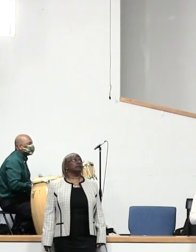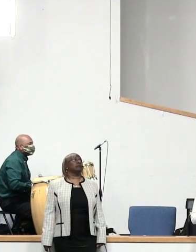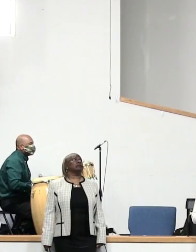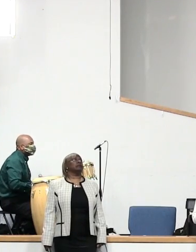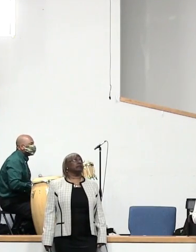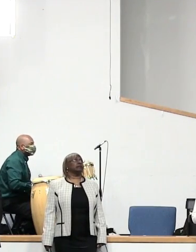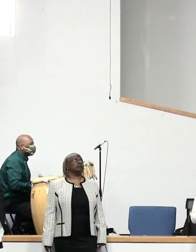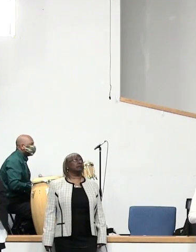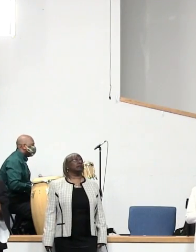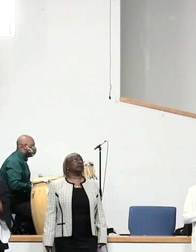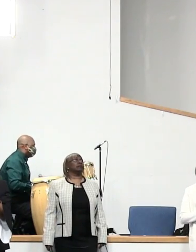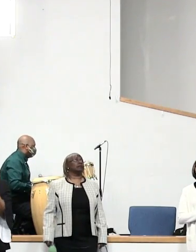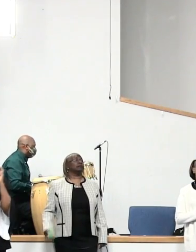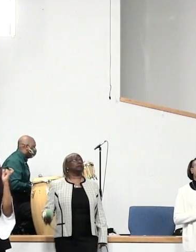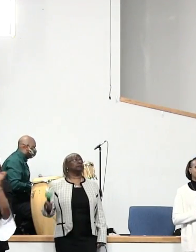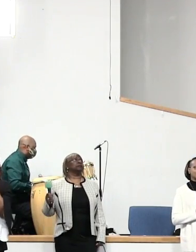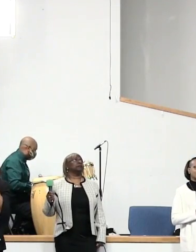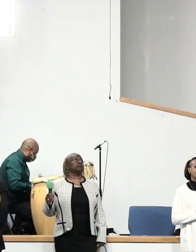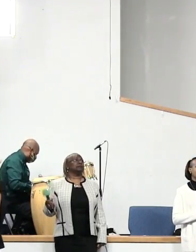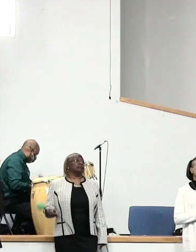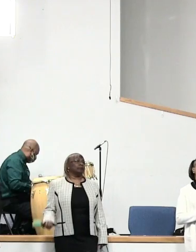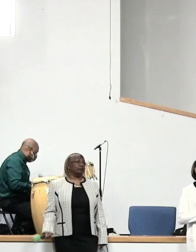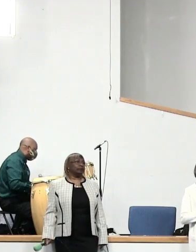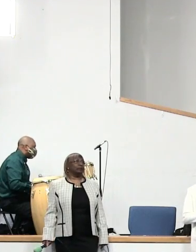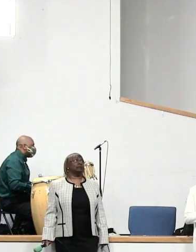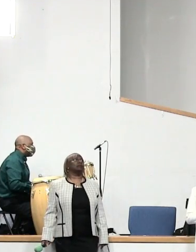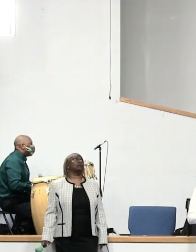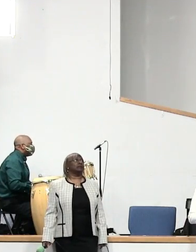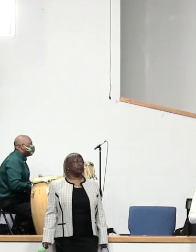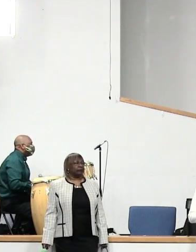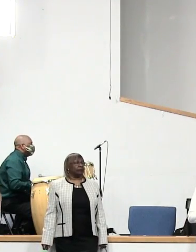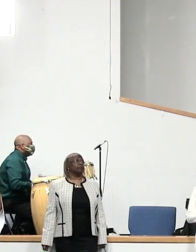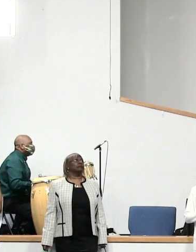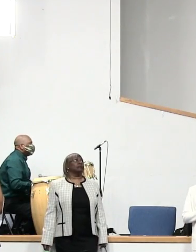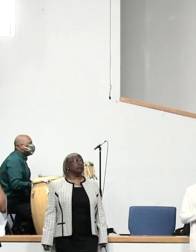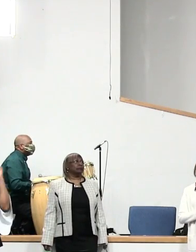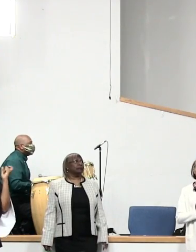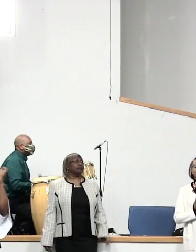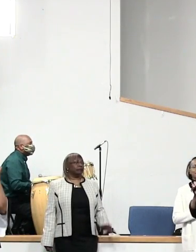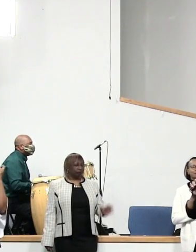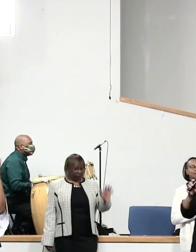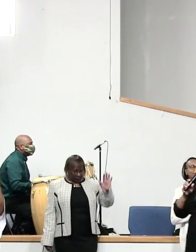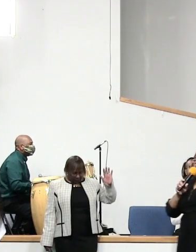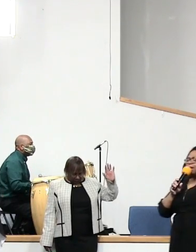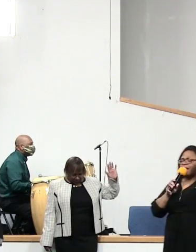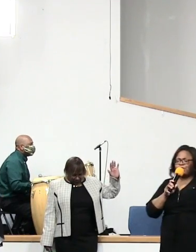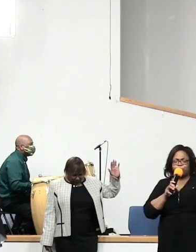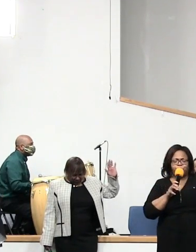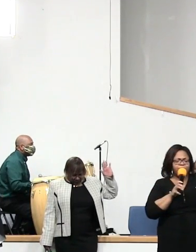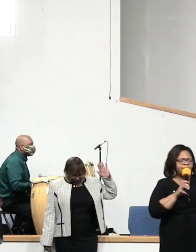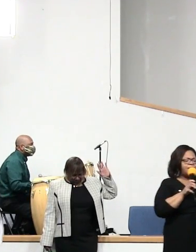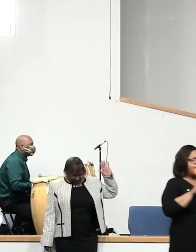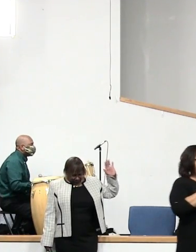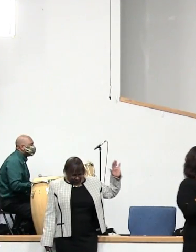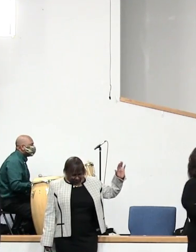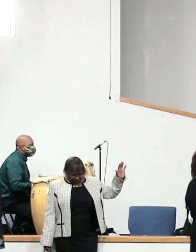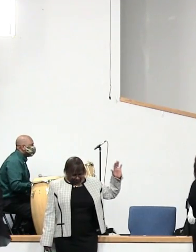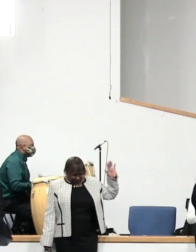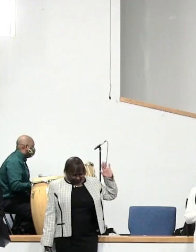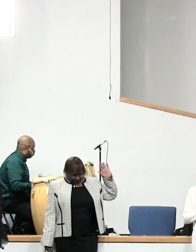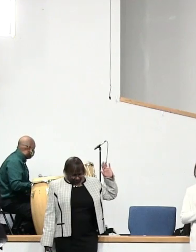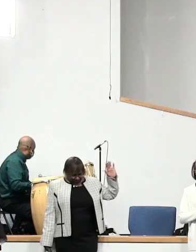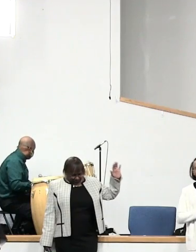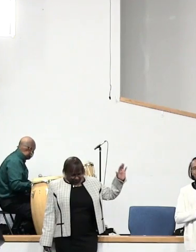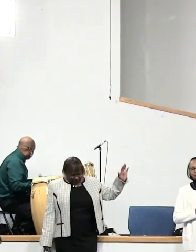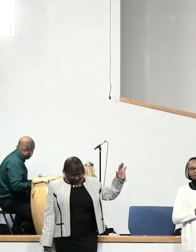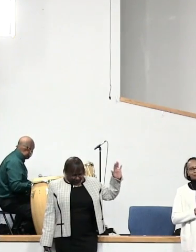Jesus. Hallelujah. Hallelujah. Hallelujah, God. There is none like you. There is